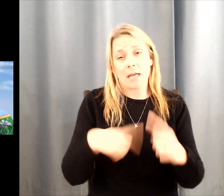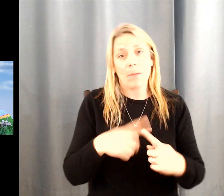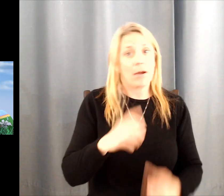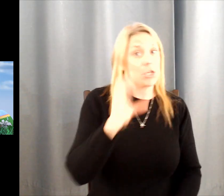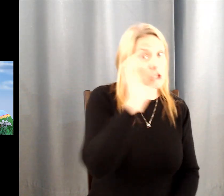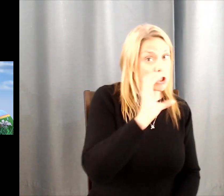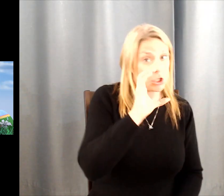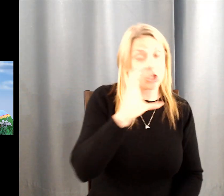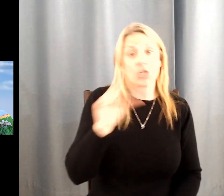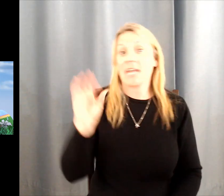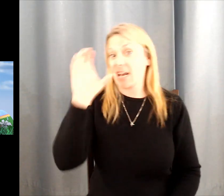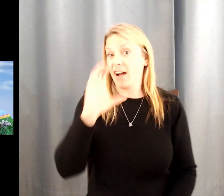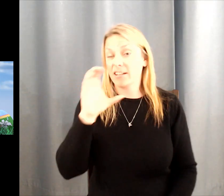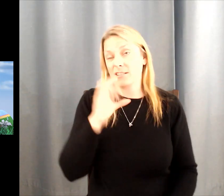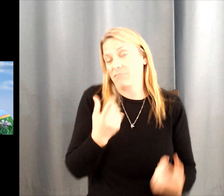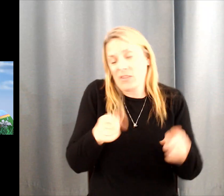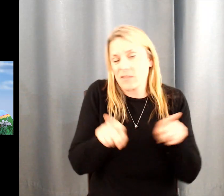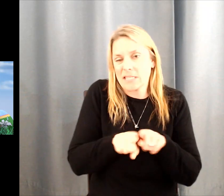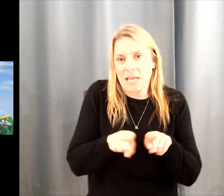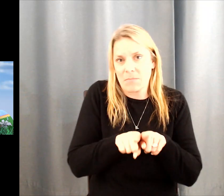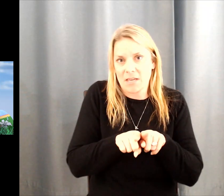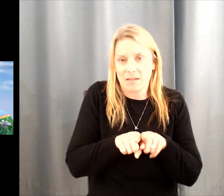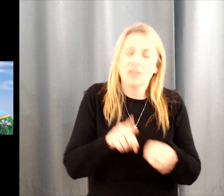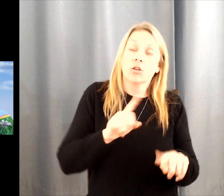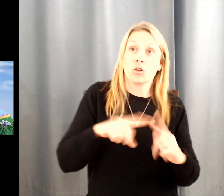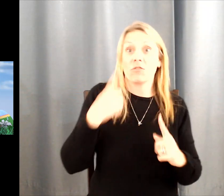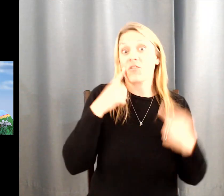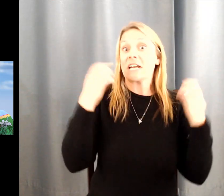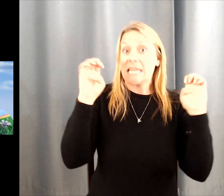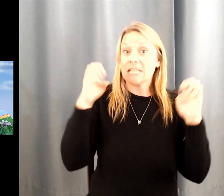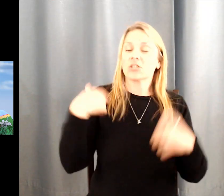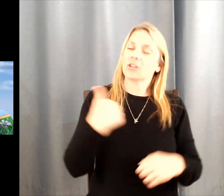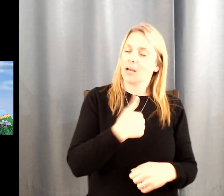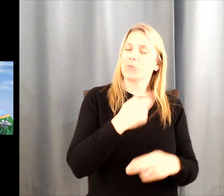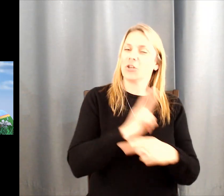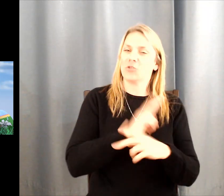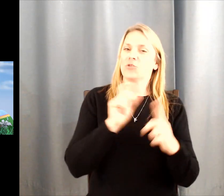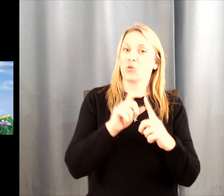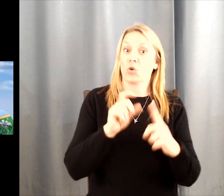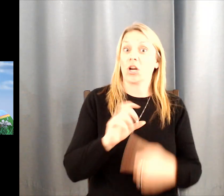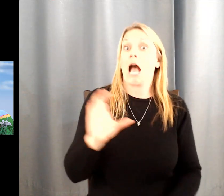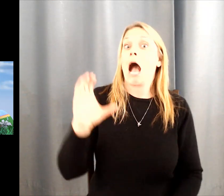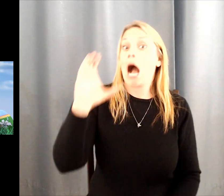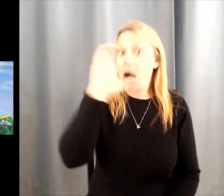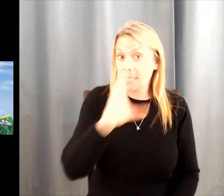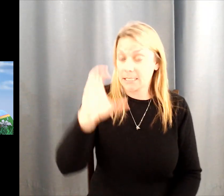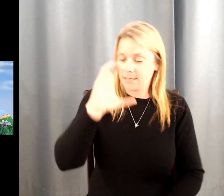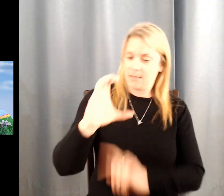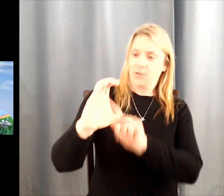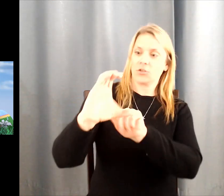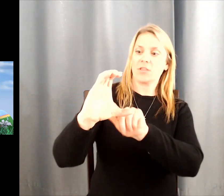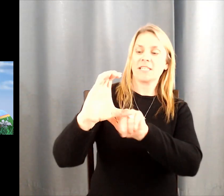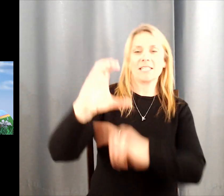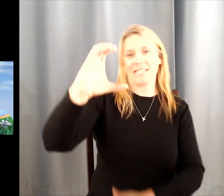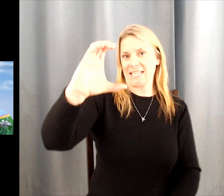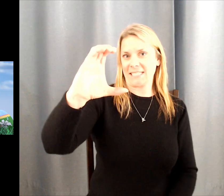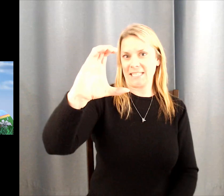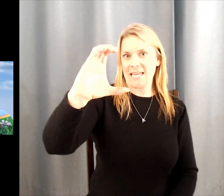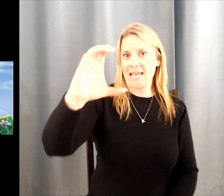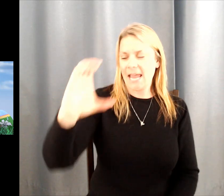it, search and hunt, they're the same thing. So for Easter, I'm going to use the word hunt. So this is the C hand